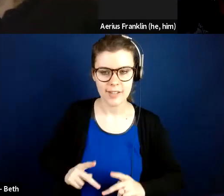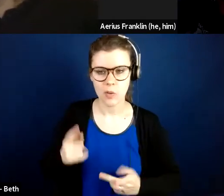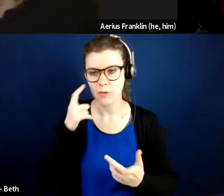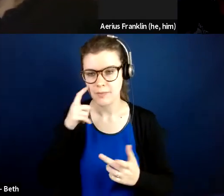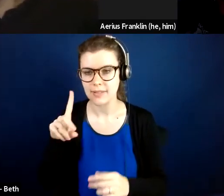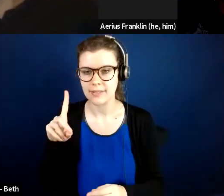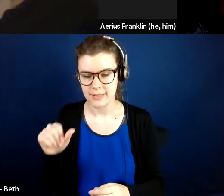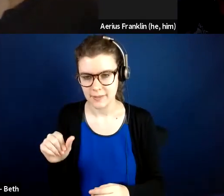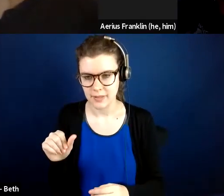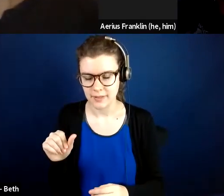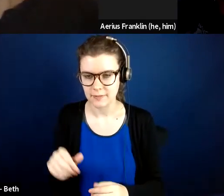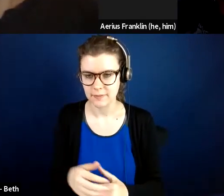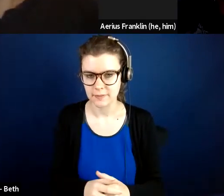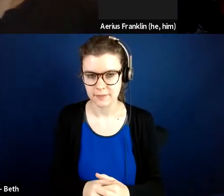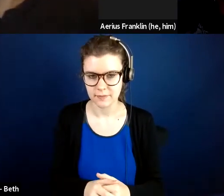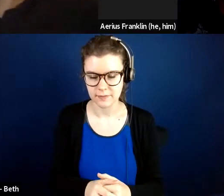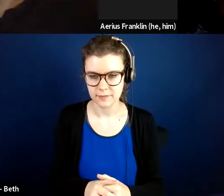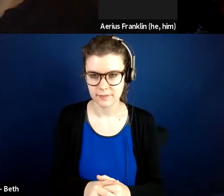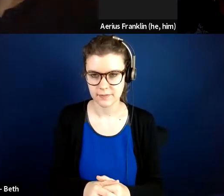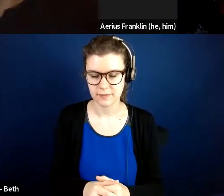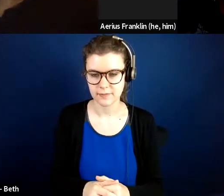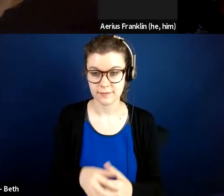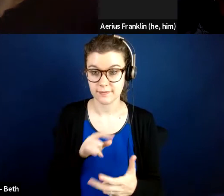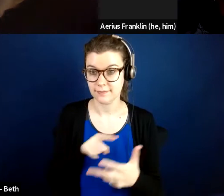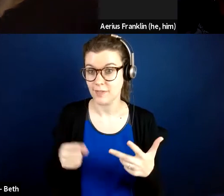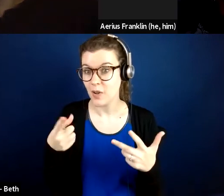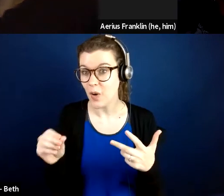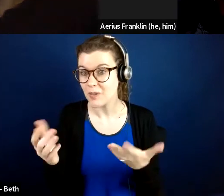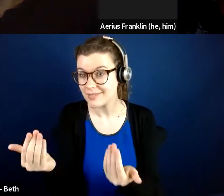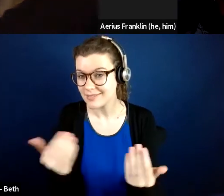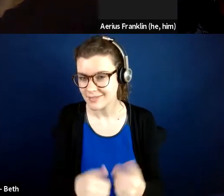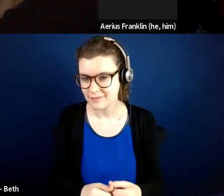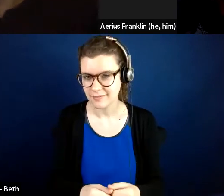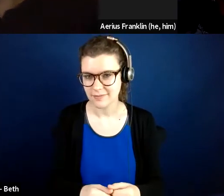mental impairment. Go.